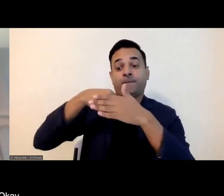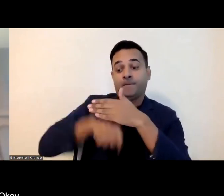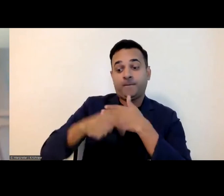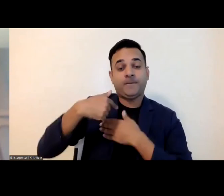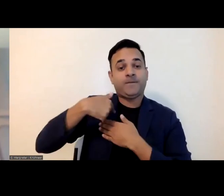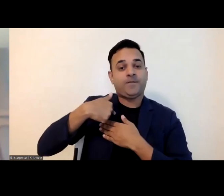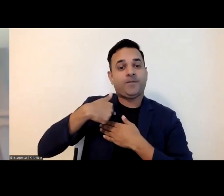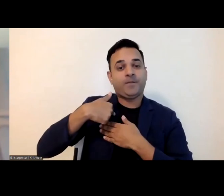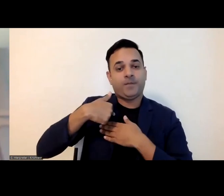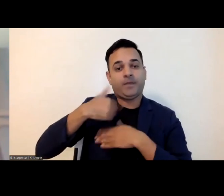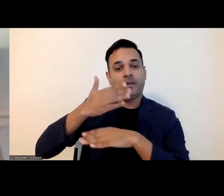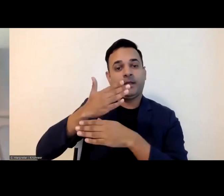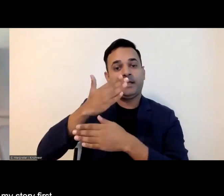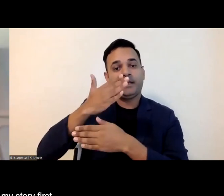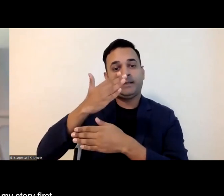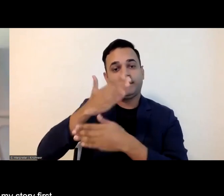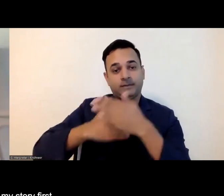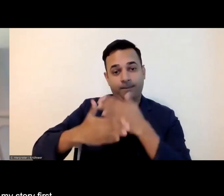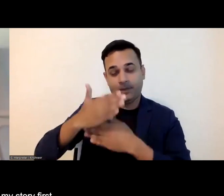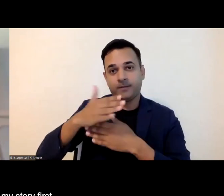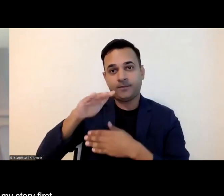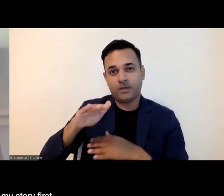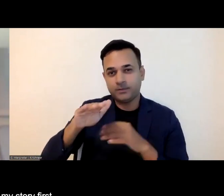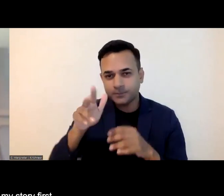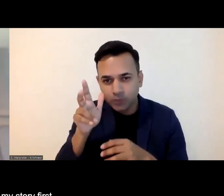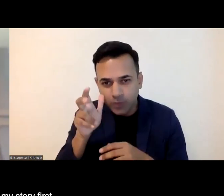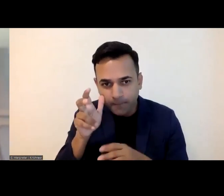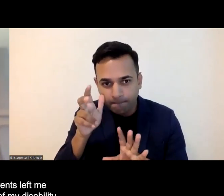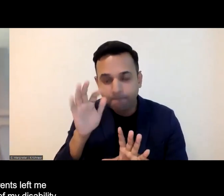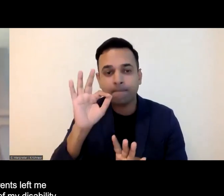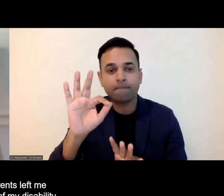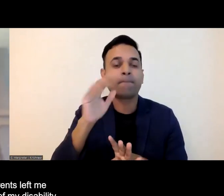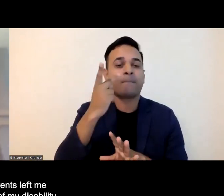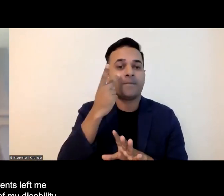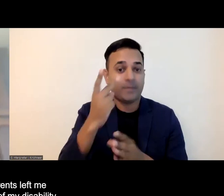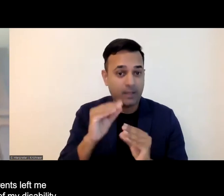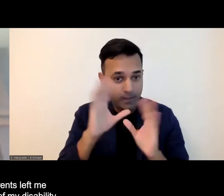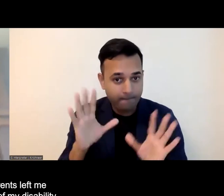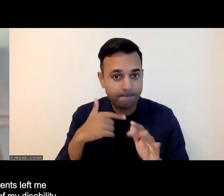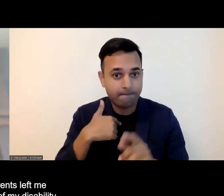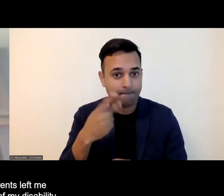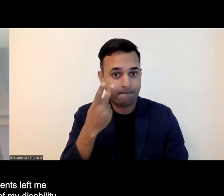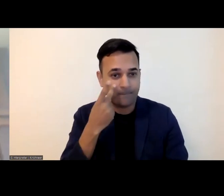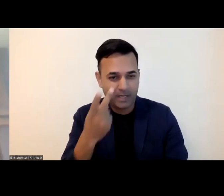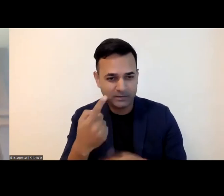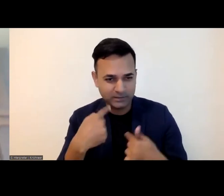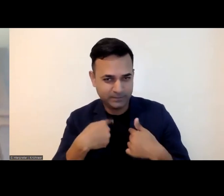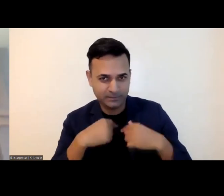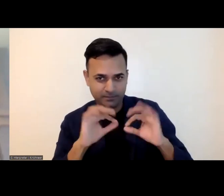Okay. Then I will say my story first. My parents left me because of my